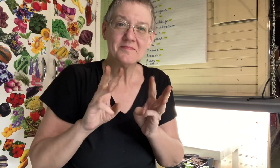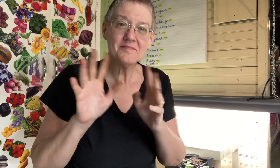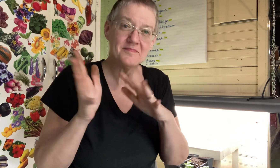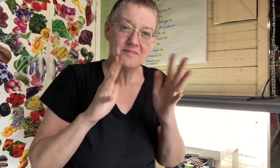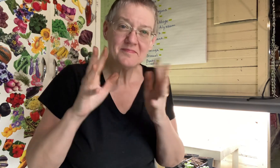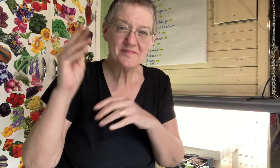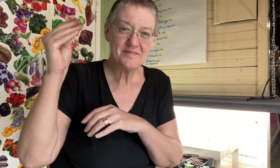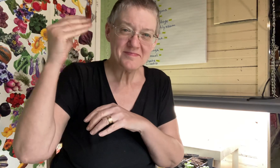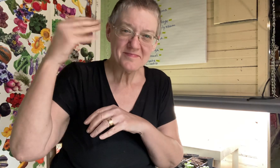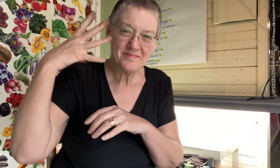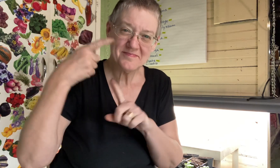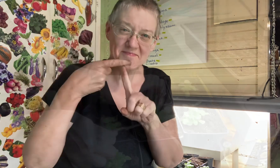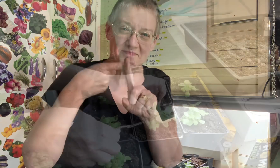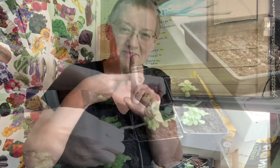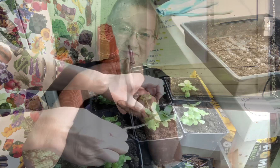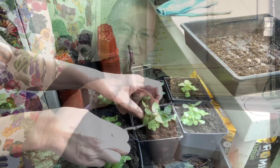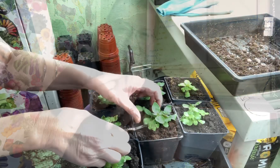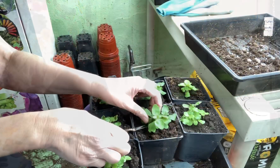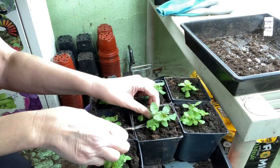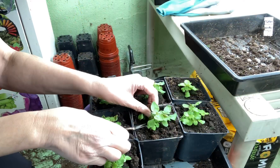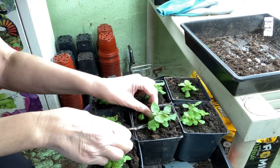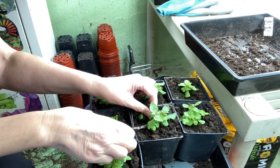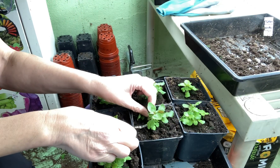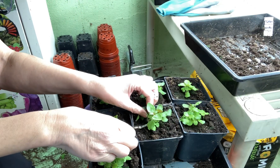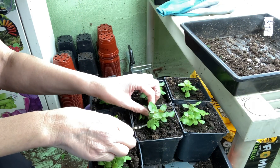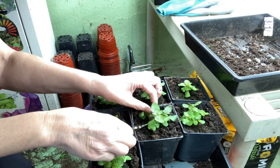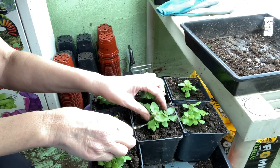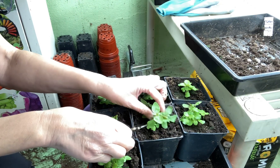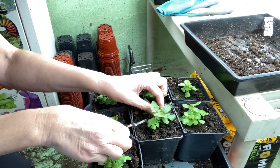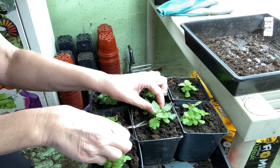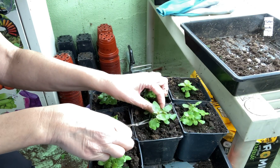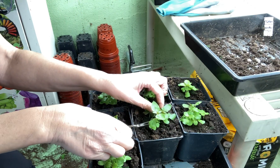to the weather, the wind, the sun, and the temperature.